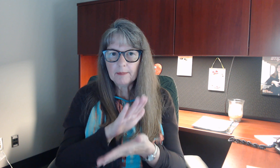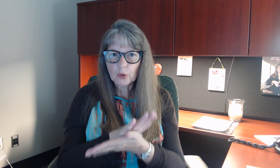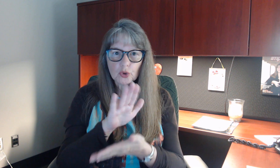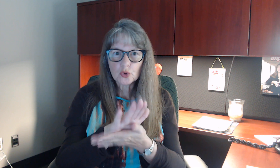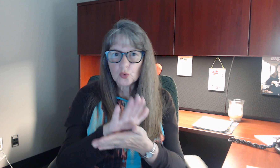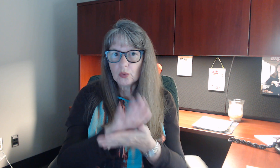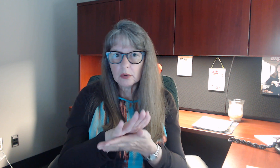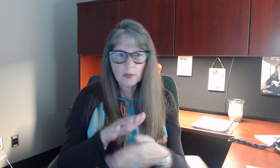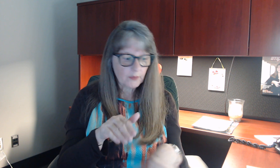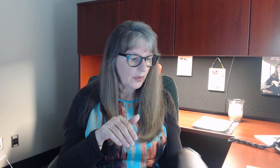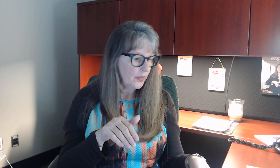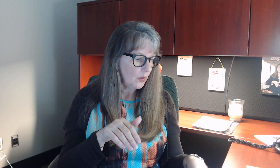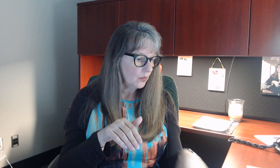Paper, school, we've done those.